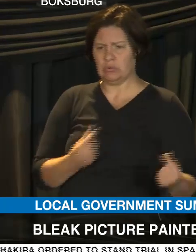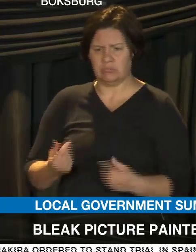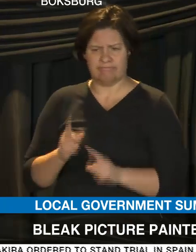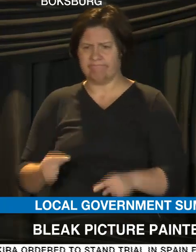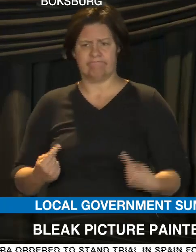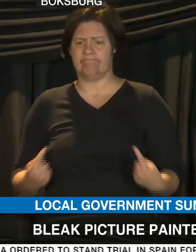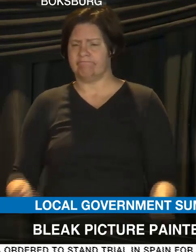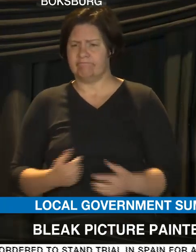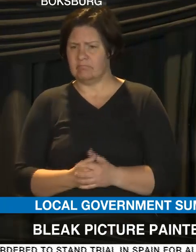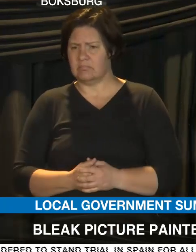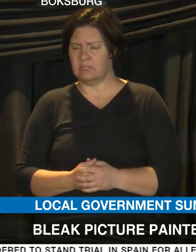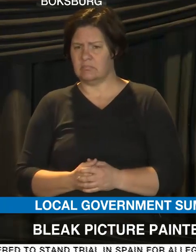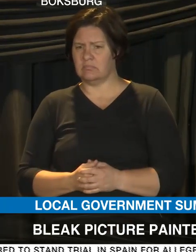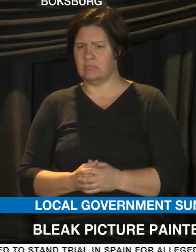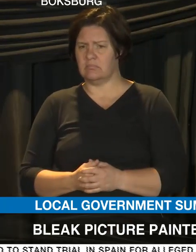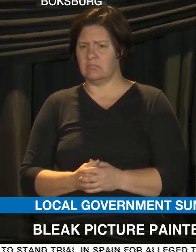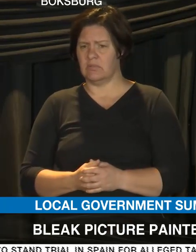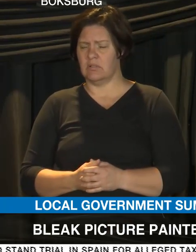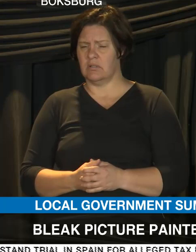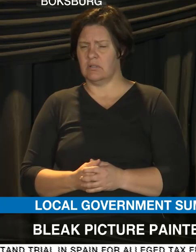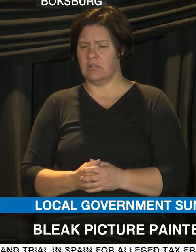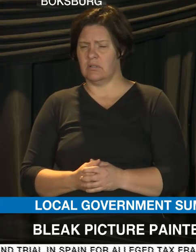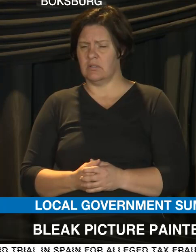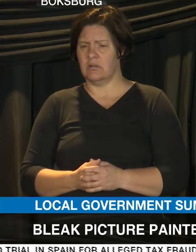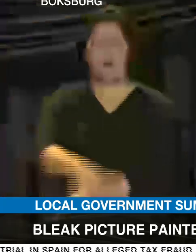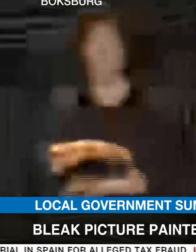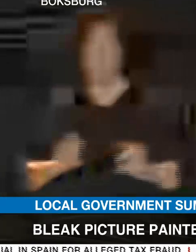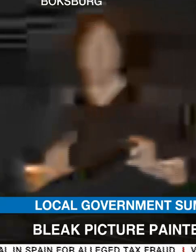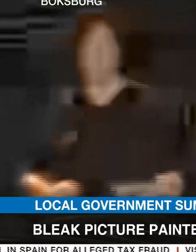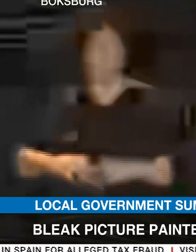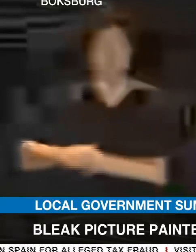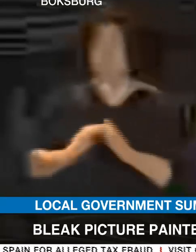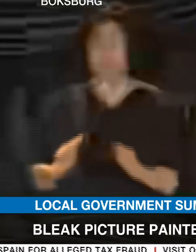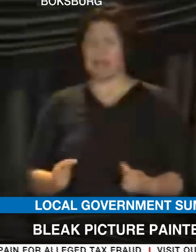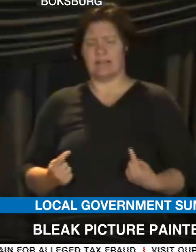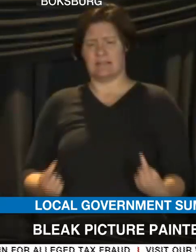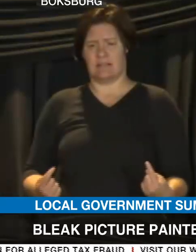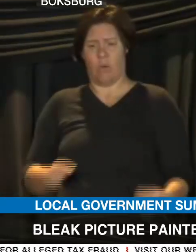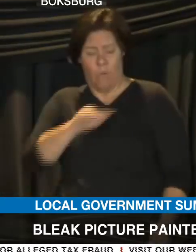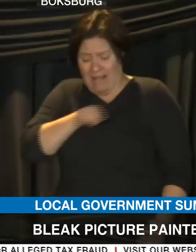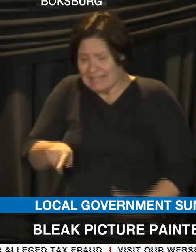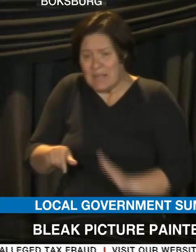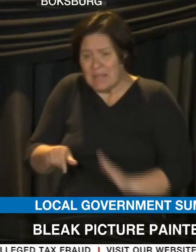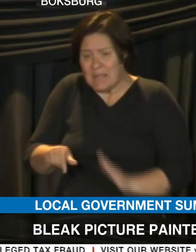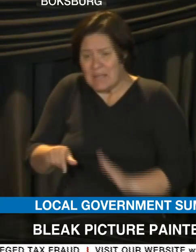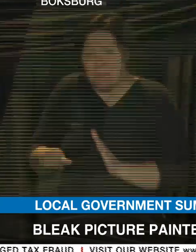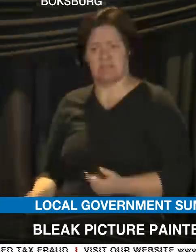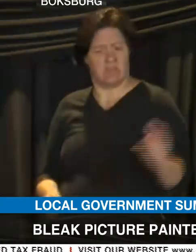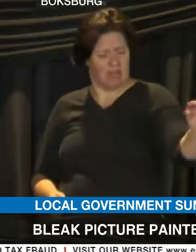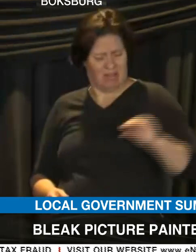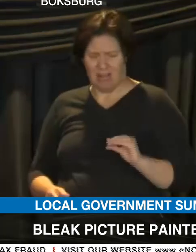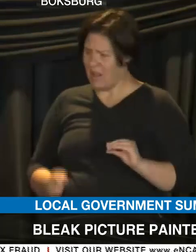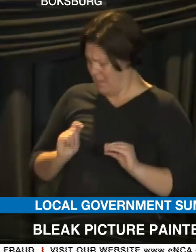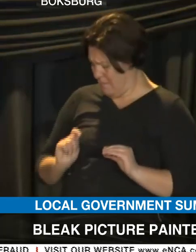not even able to create that conducive environment where it matters most. So it is